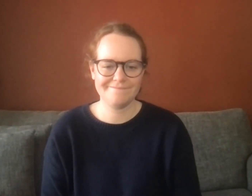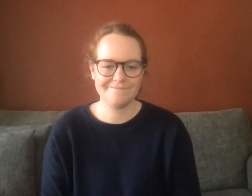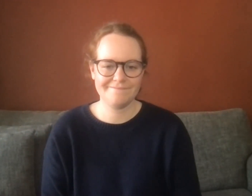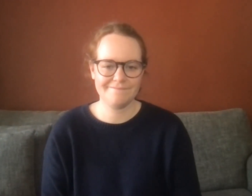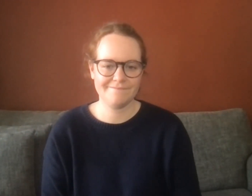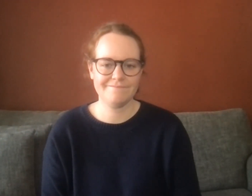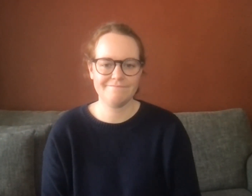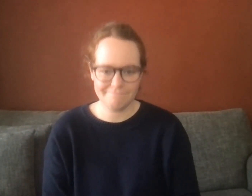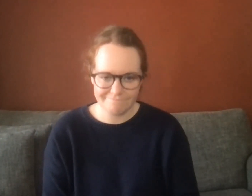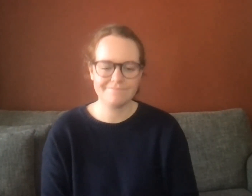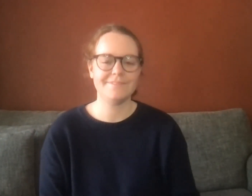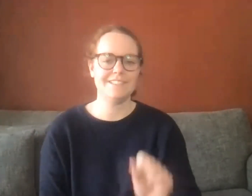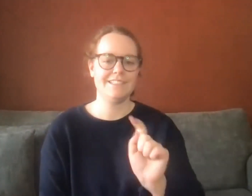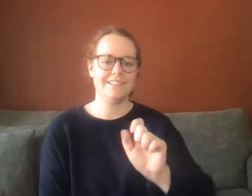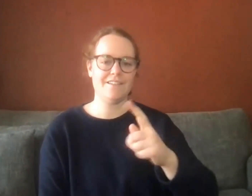Great.